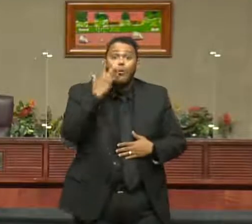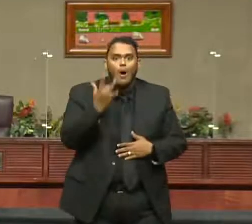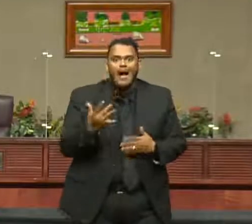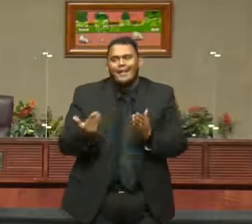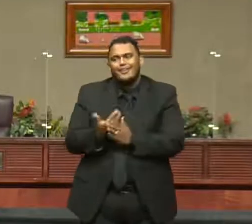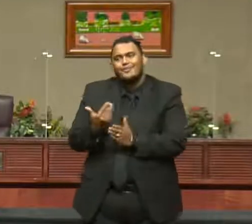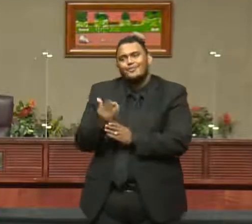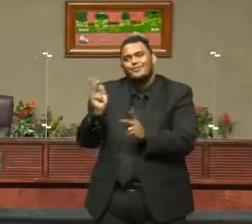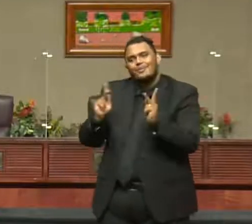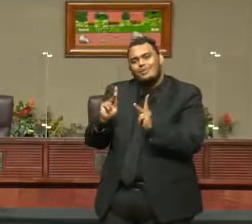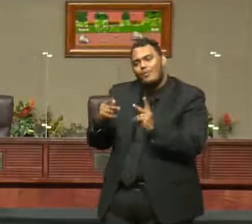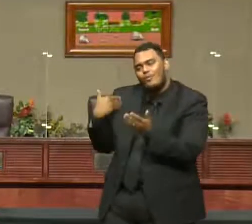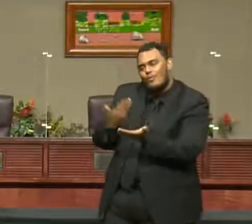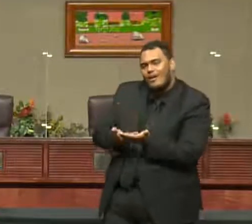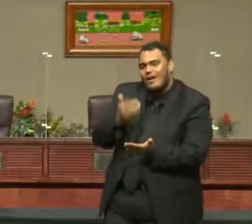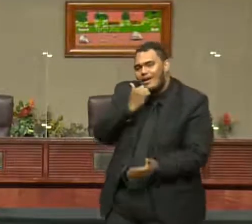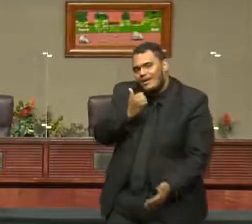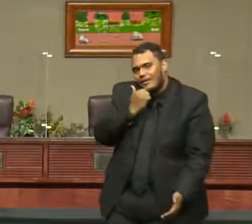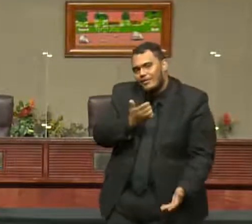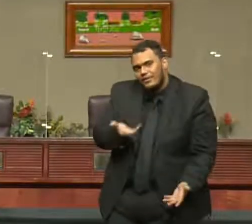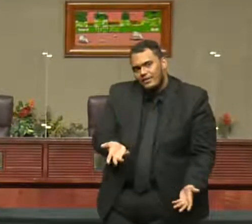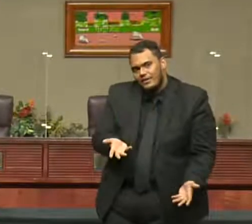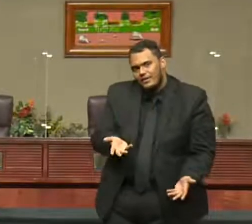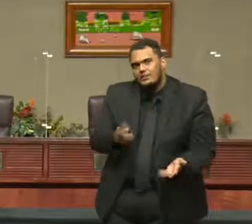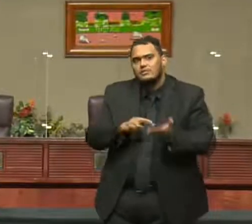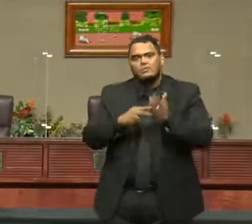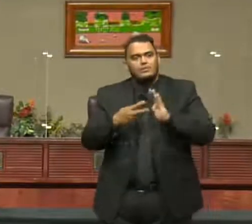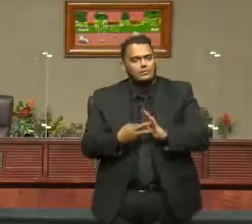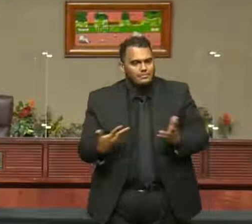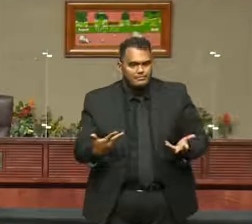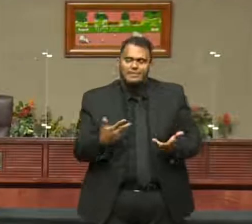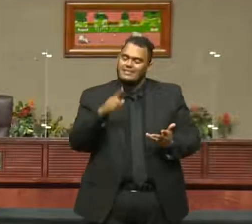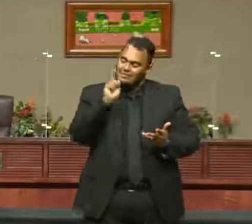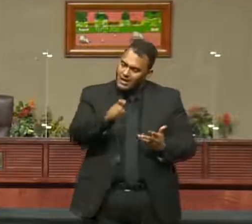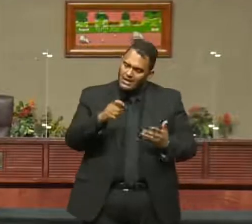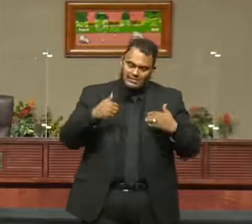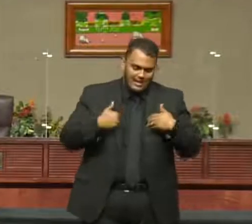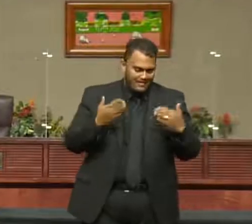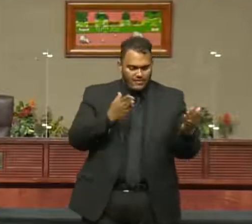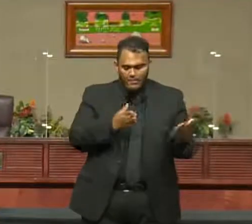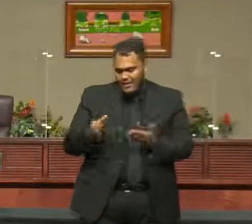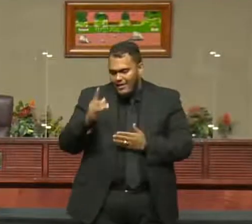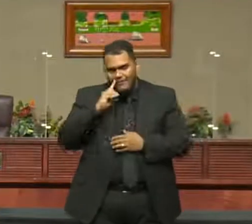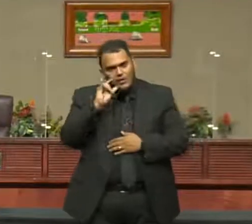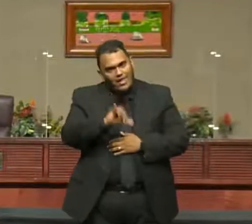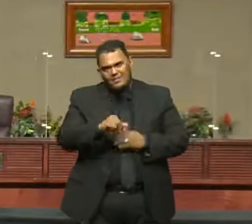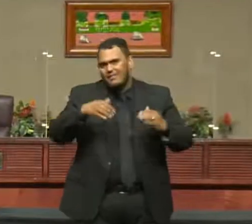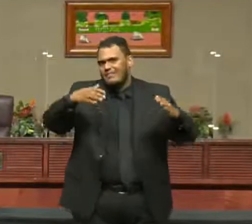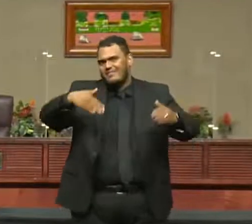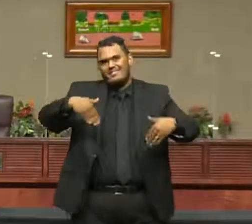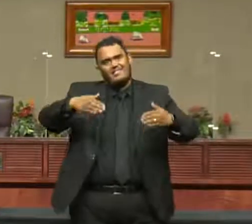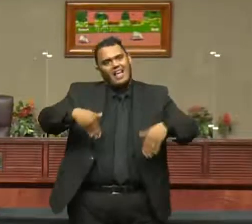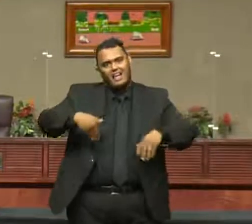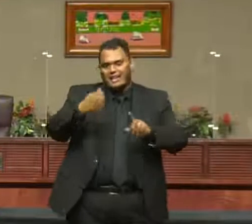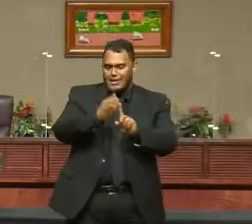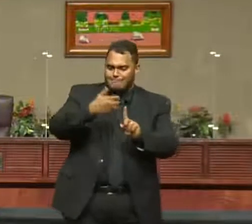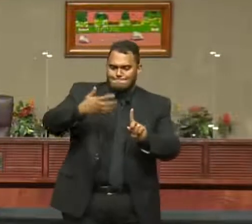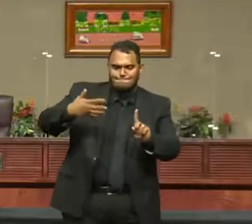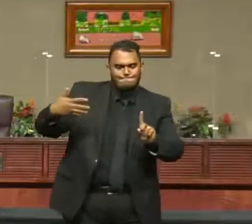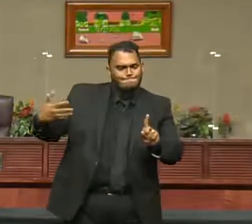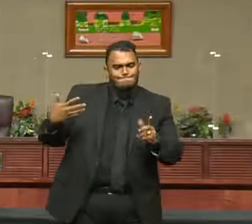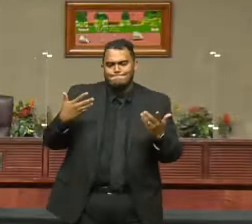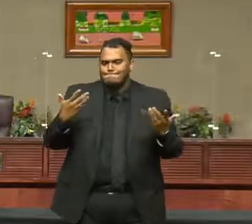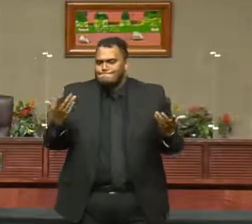and decide to get vaccinated. So that will be part of the plan, but we have not elaborated more on that plan as we have not